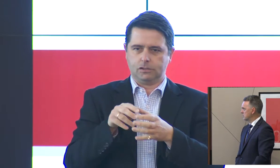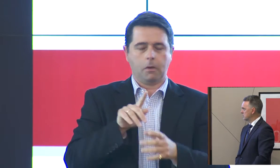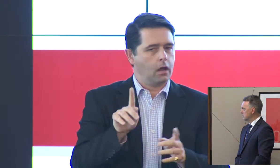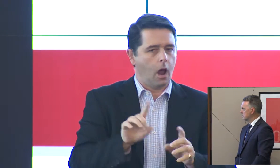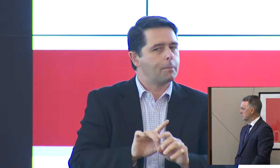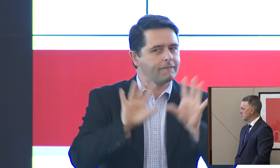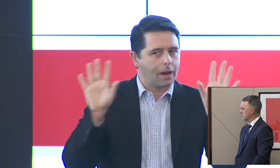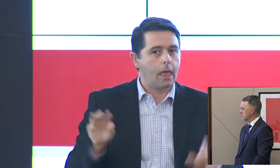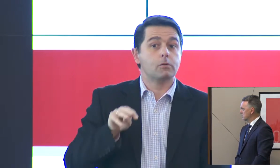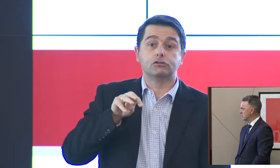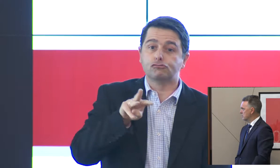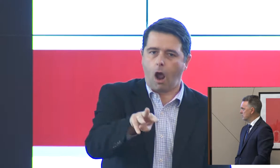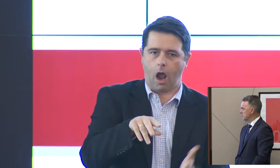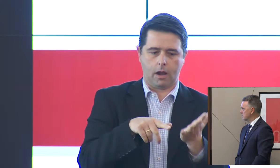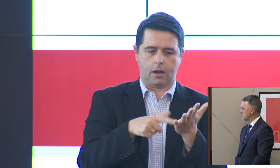bipartisan